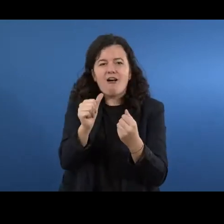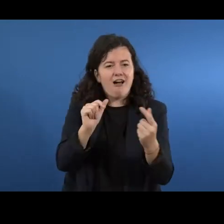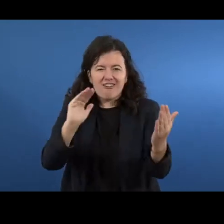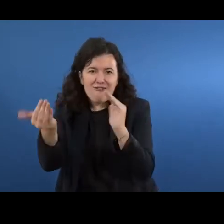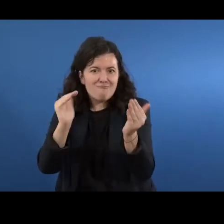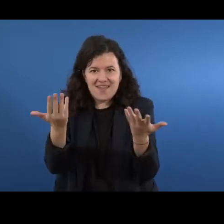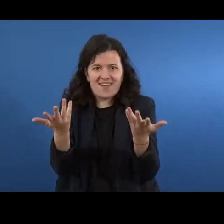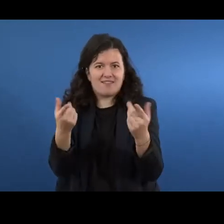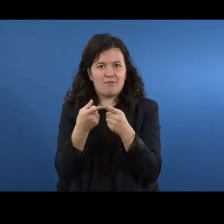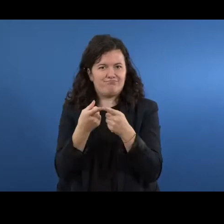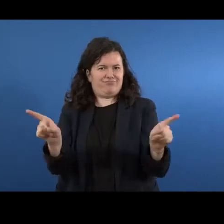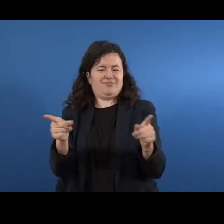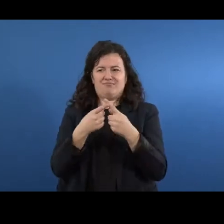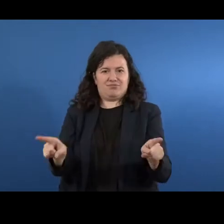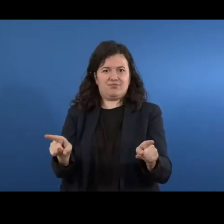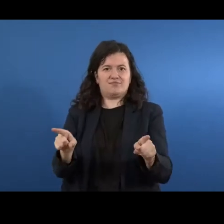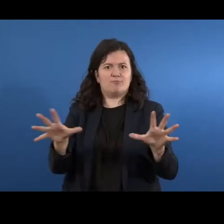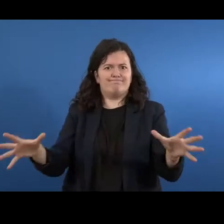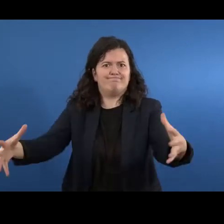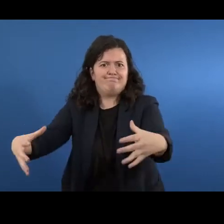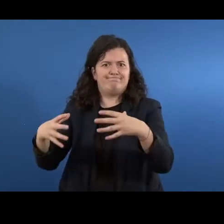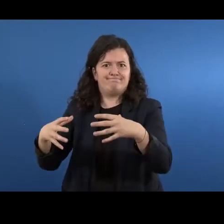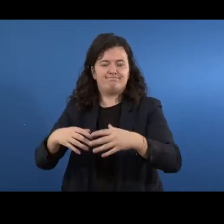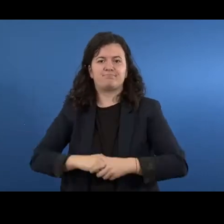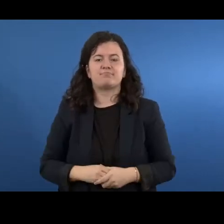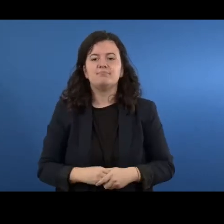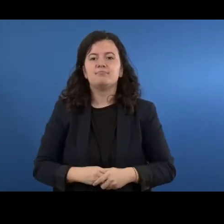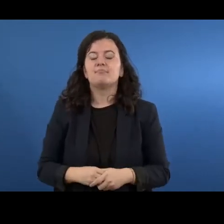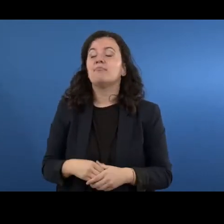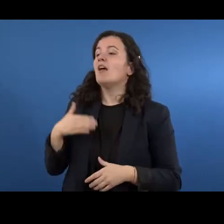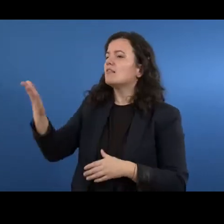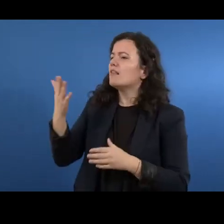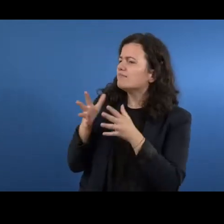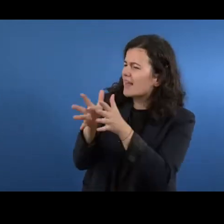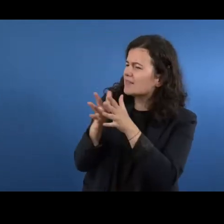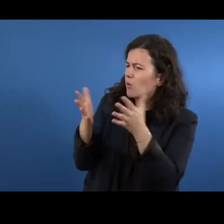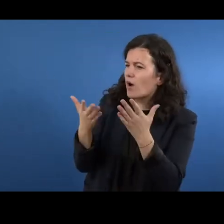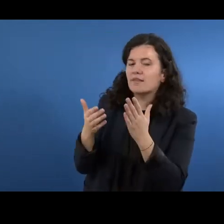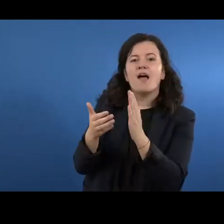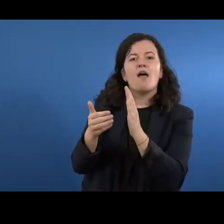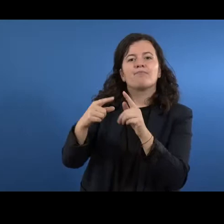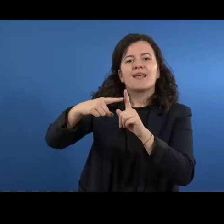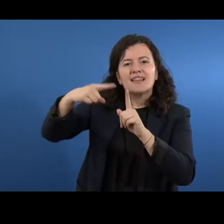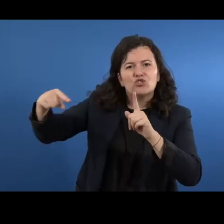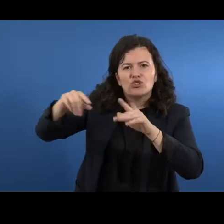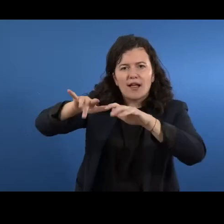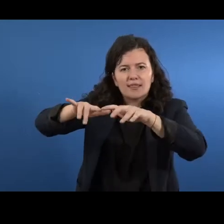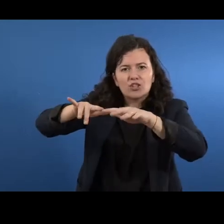Jürgen, you've mentioned digital skills specifically for the digital economy. Maybe I'd like to point out